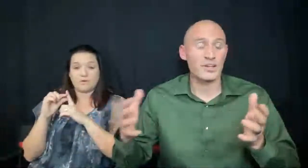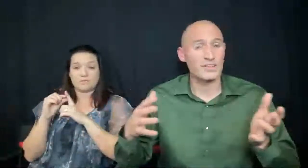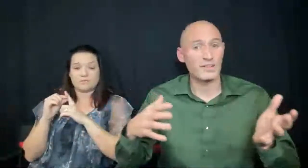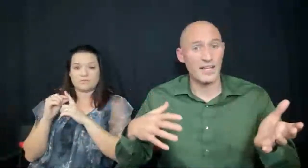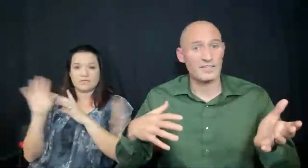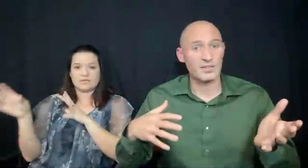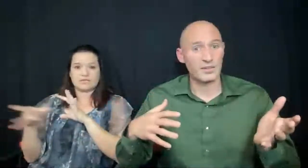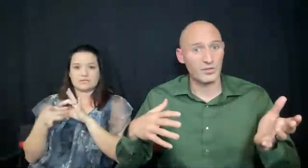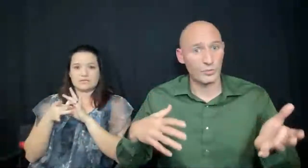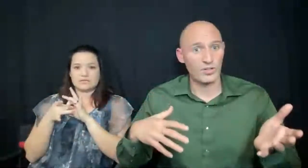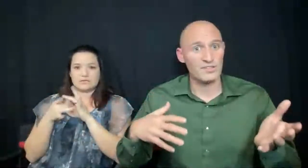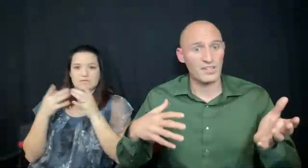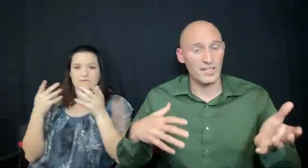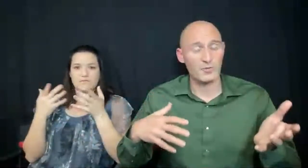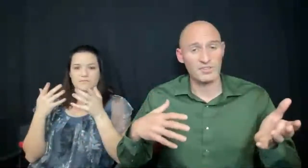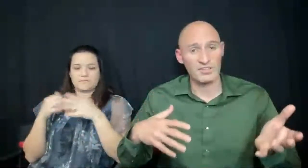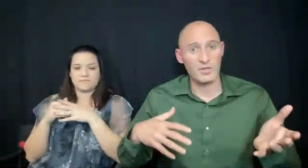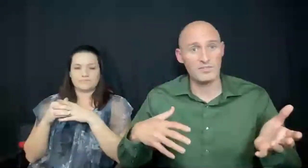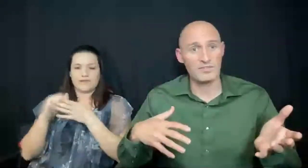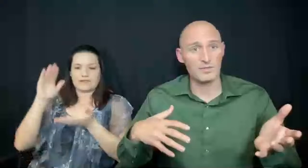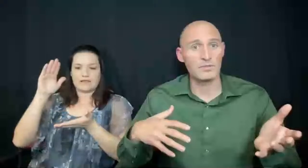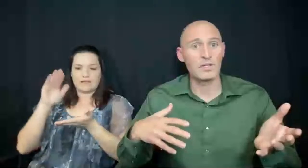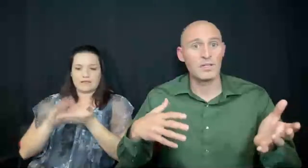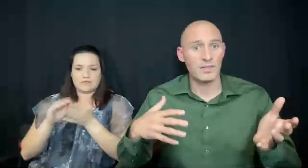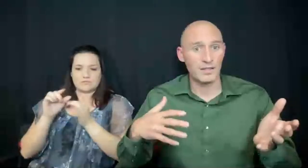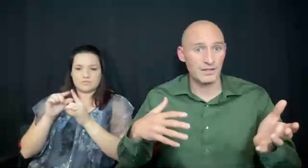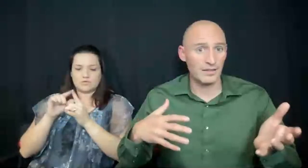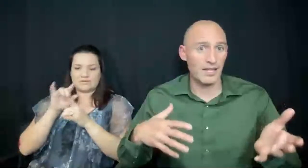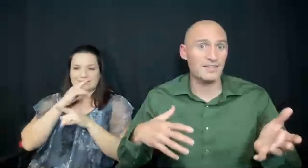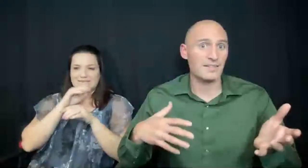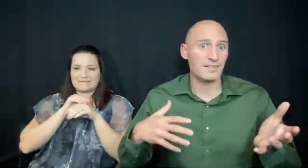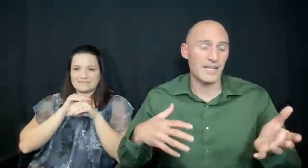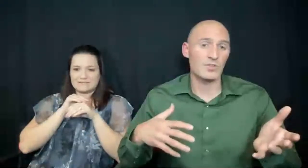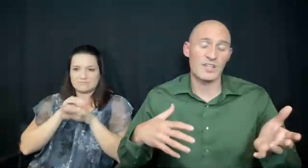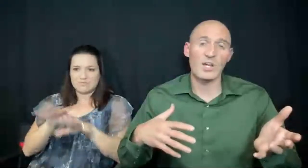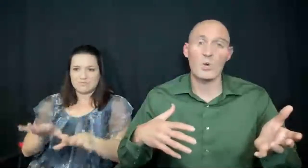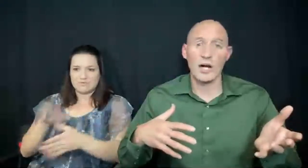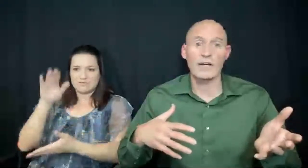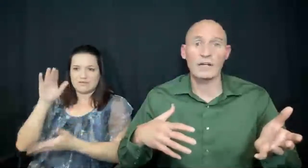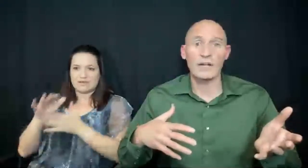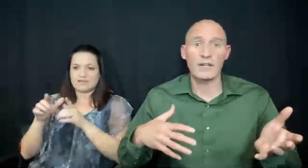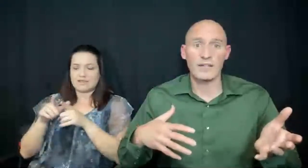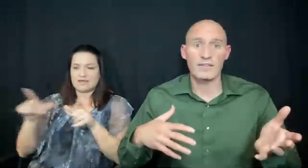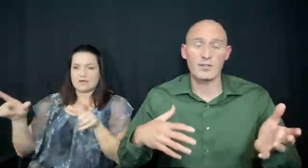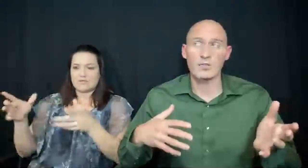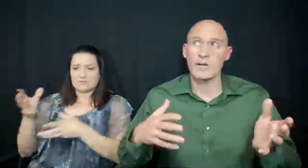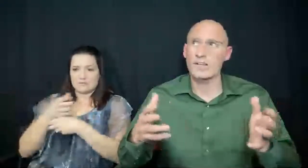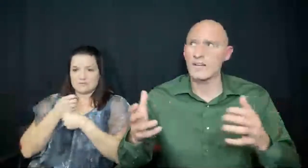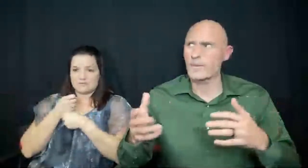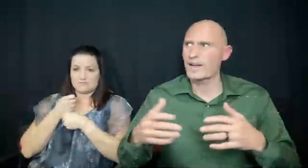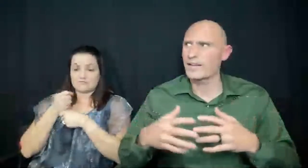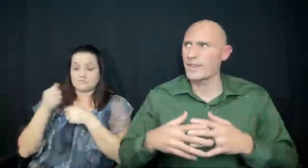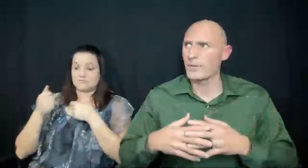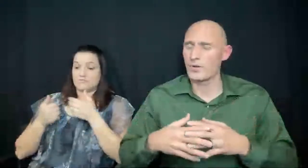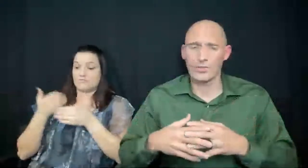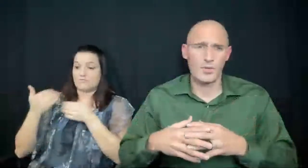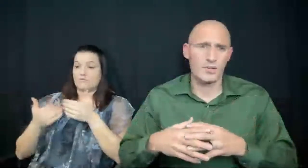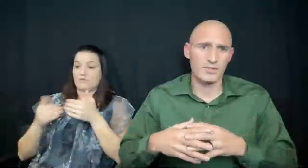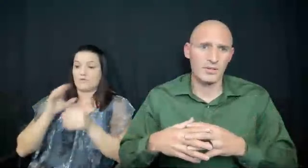the less words a kid was exposed to, the less language they acquired. And so by the time they were 3 years old,